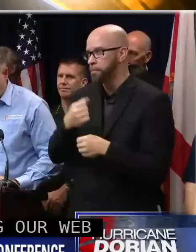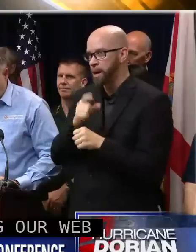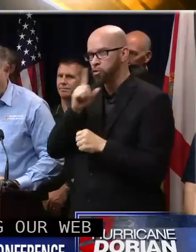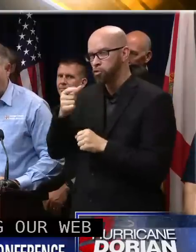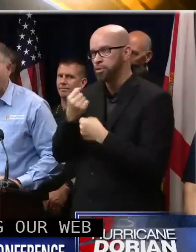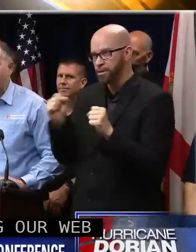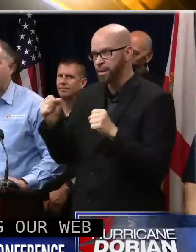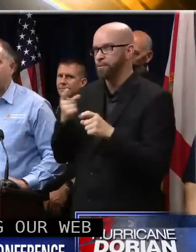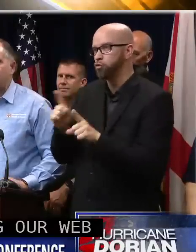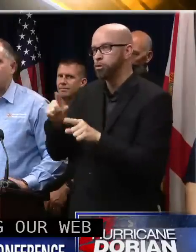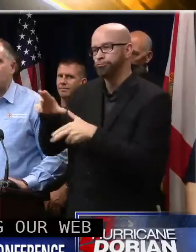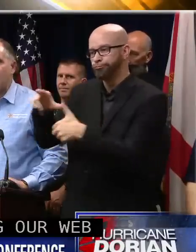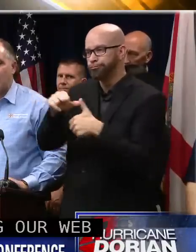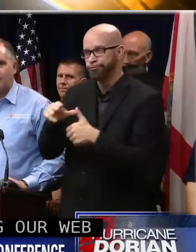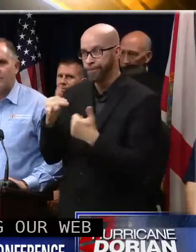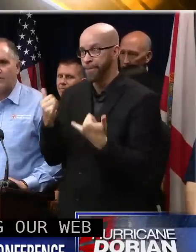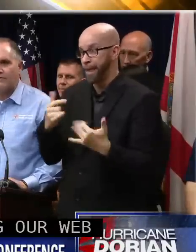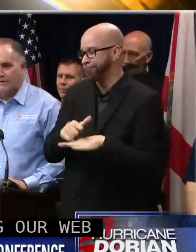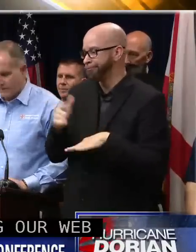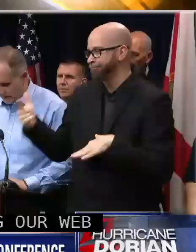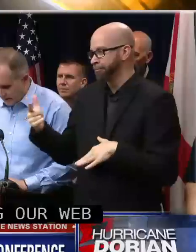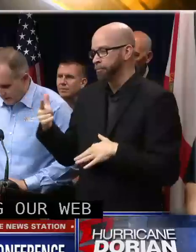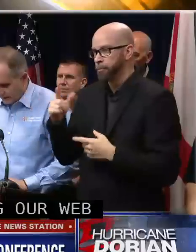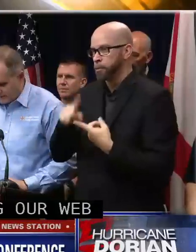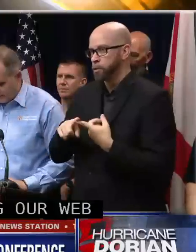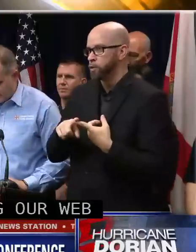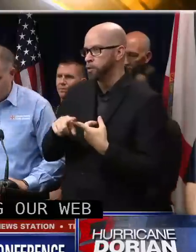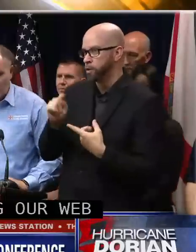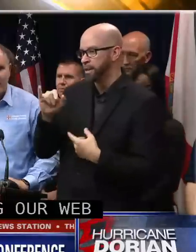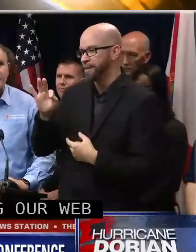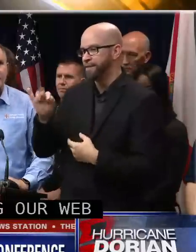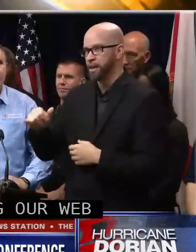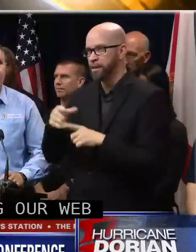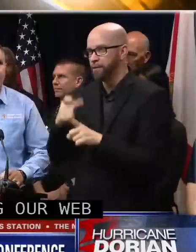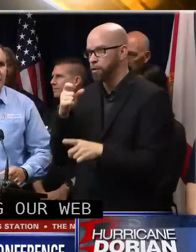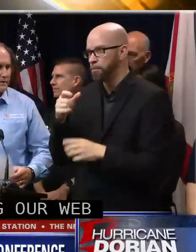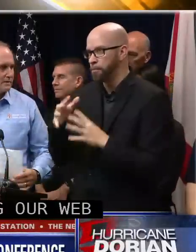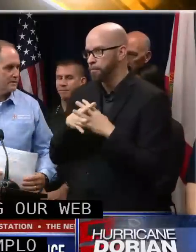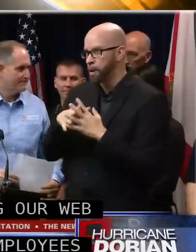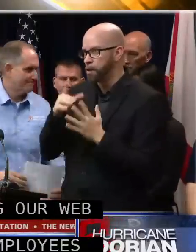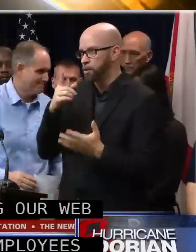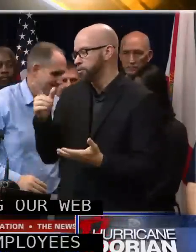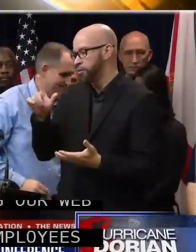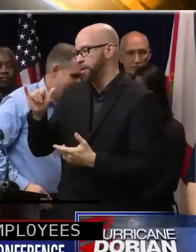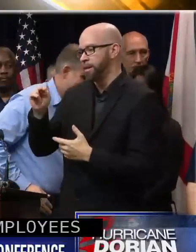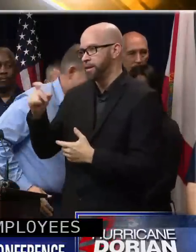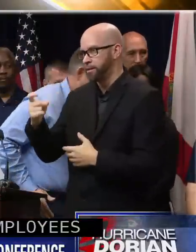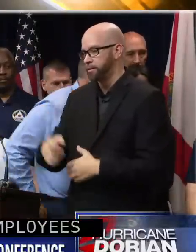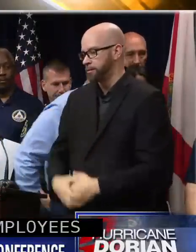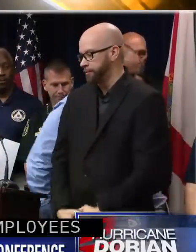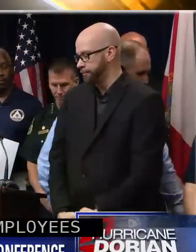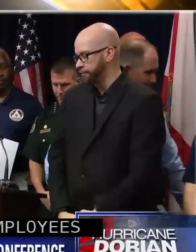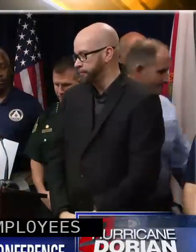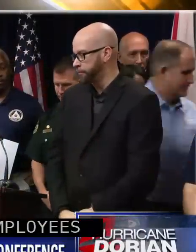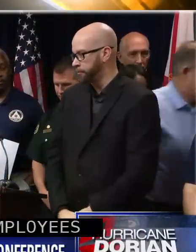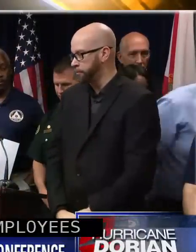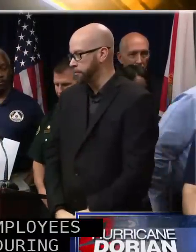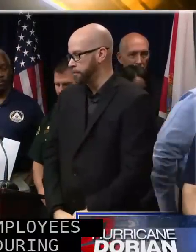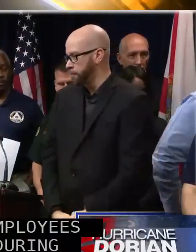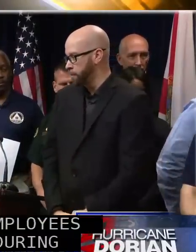safe during the storm. Now I'll turn it over to Tiffany Hawkins from Lynx.